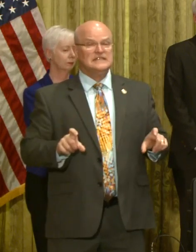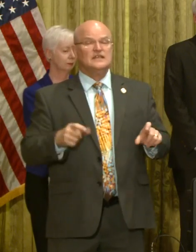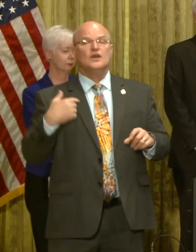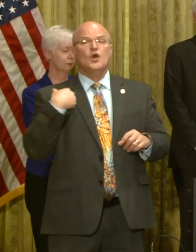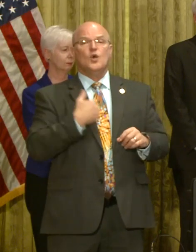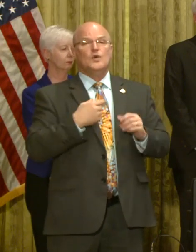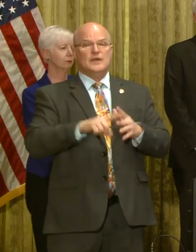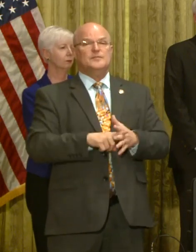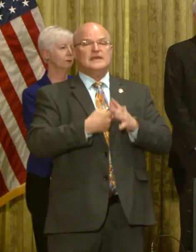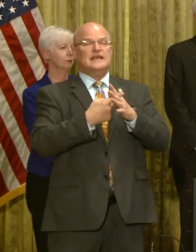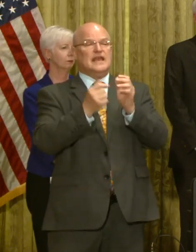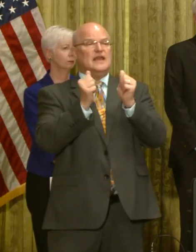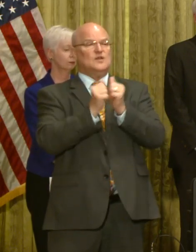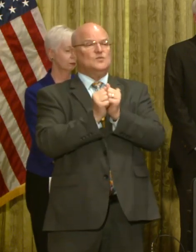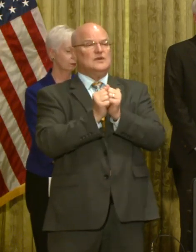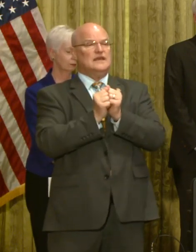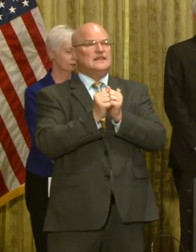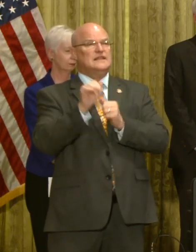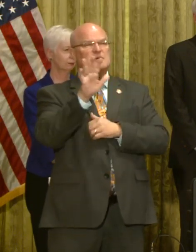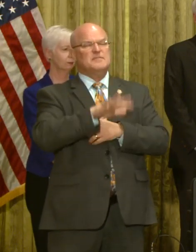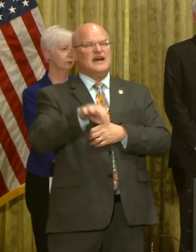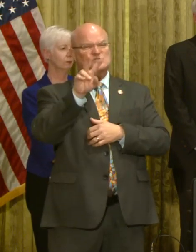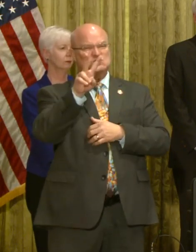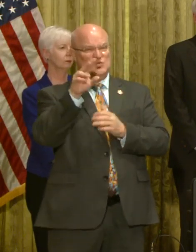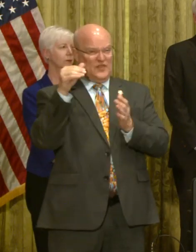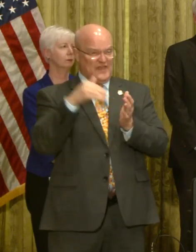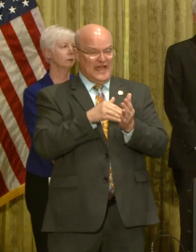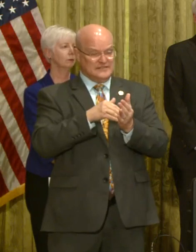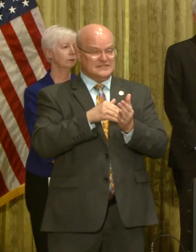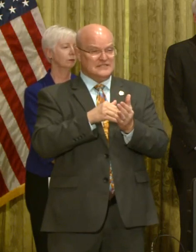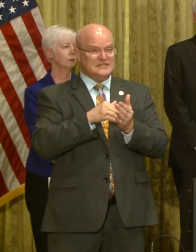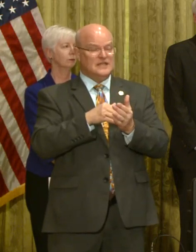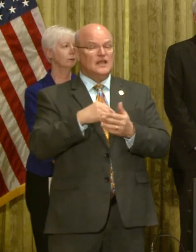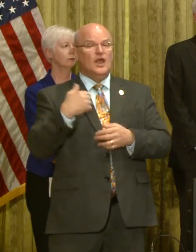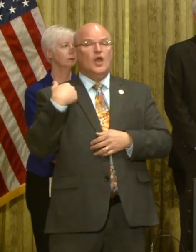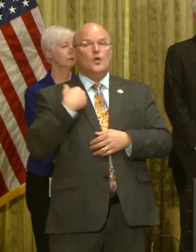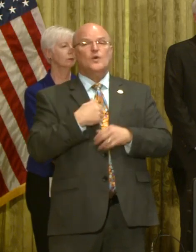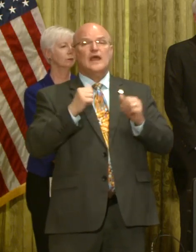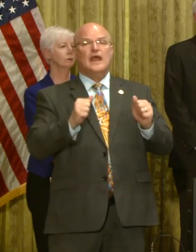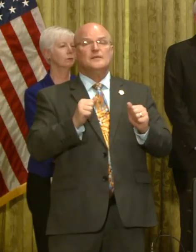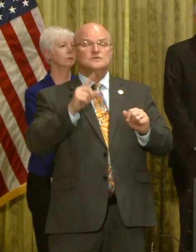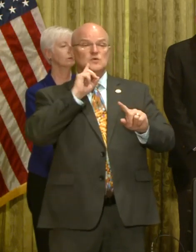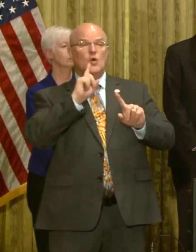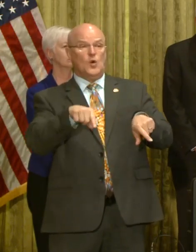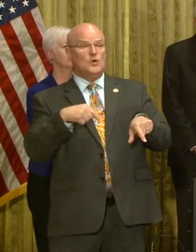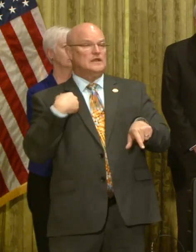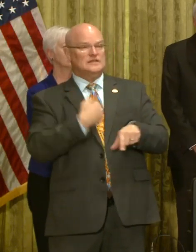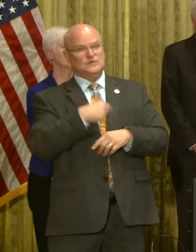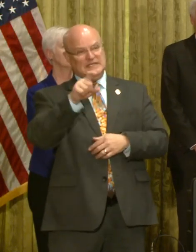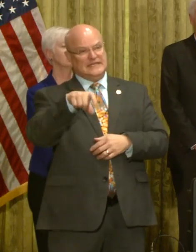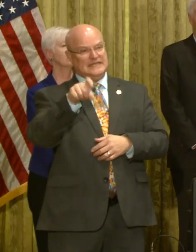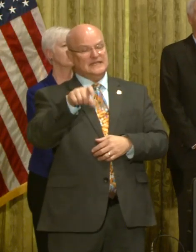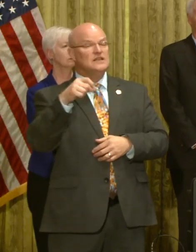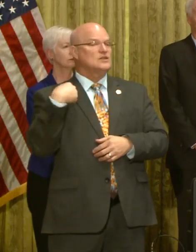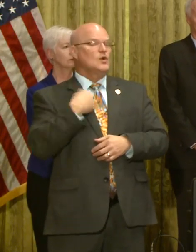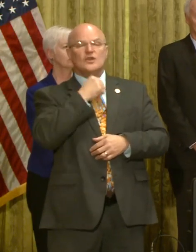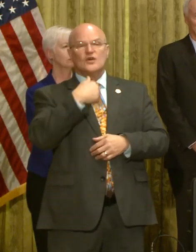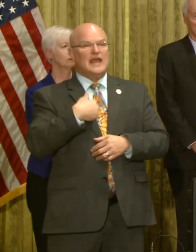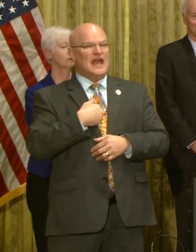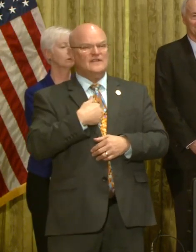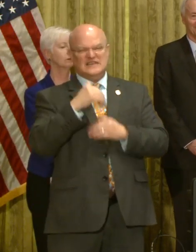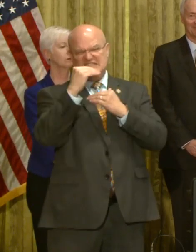We began with a capacity for about 2,000, and we are able to reorder as we need it. So we don't